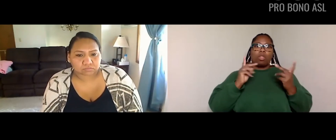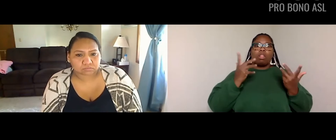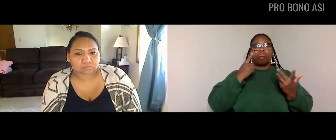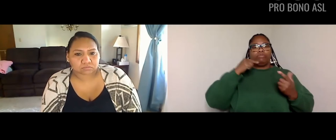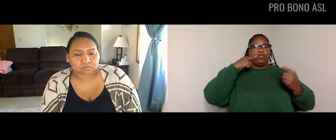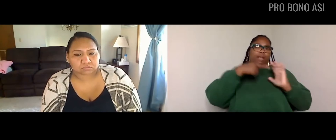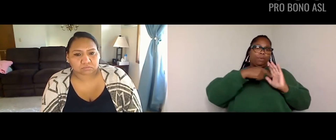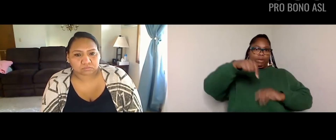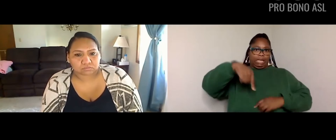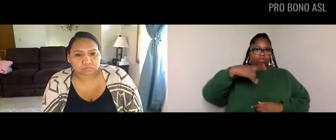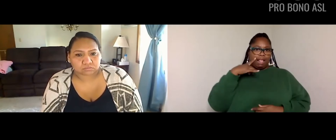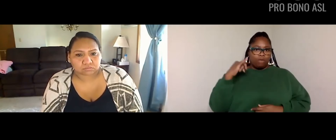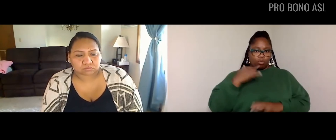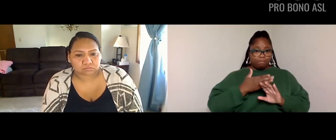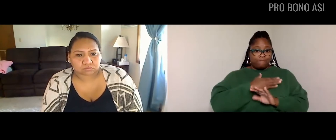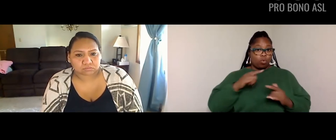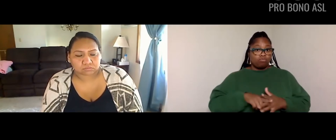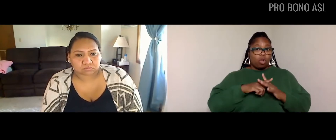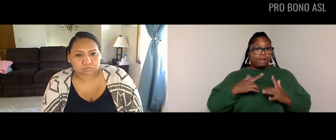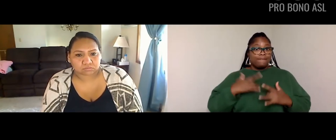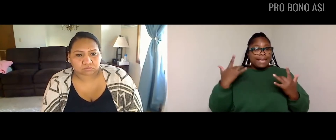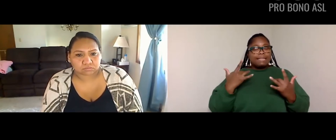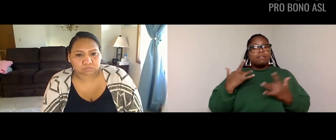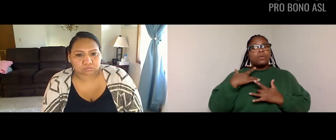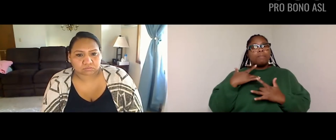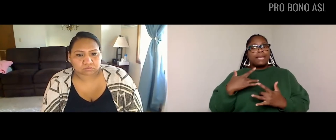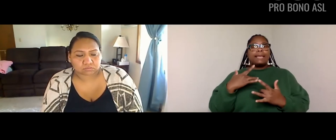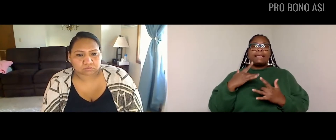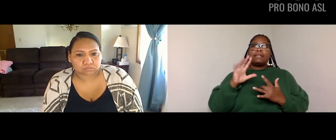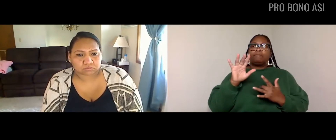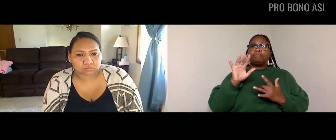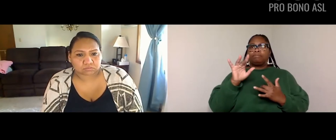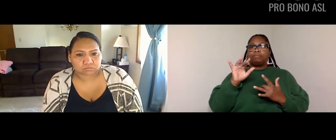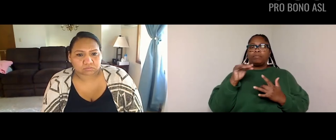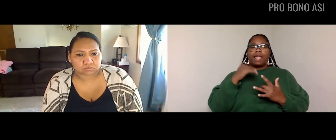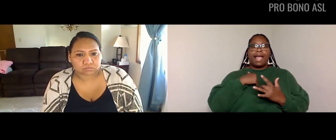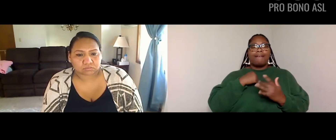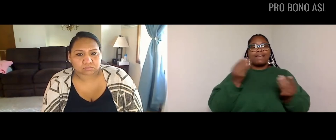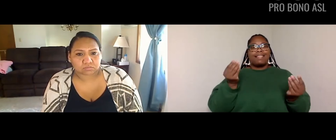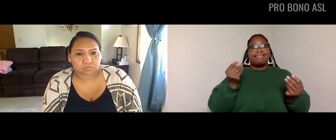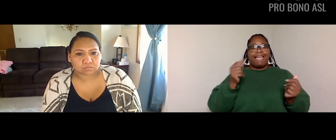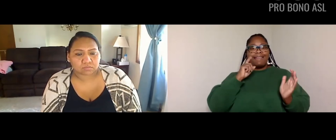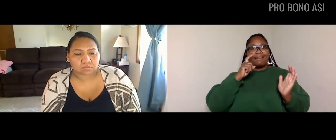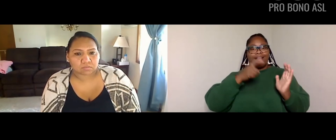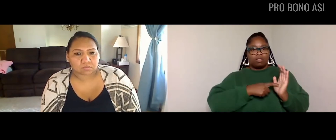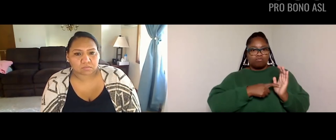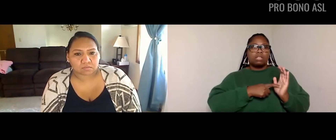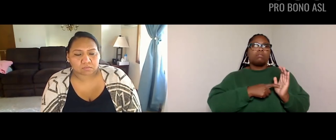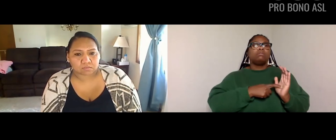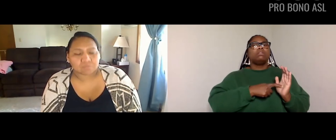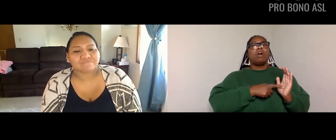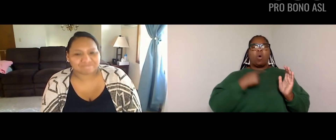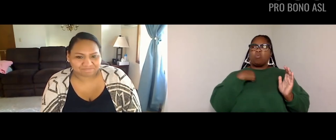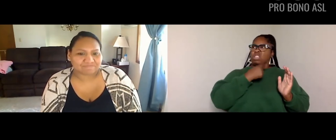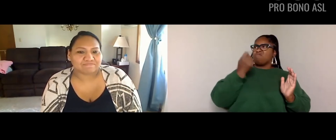and deaf community are finally shining a spotlight more on the Indigenous community? For example, here in California, prior to